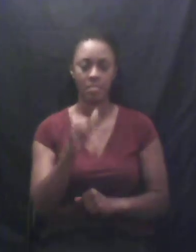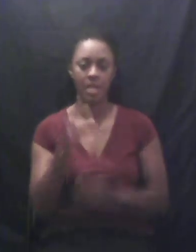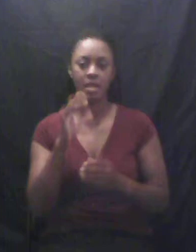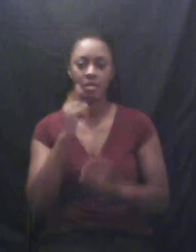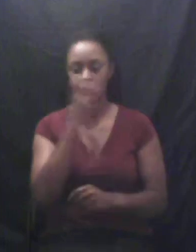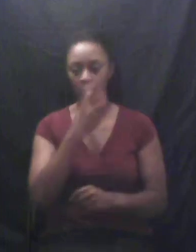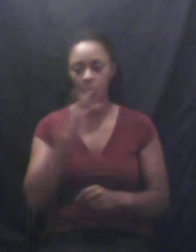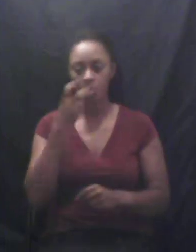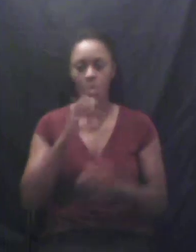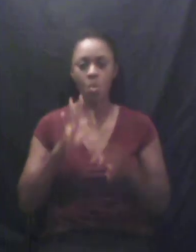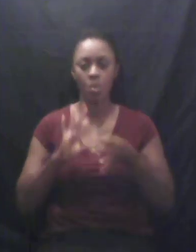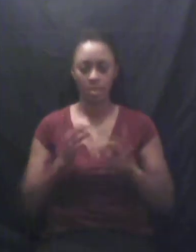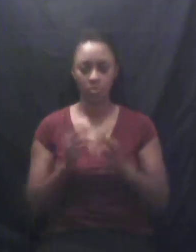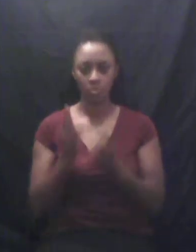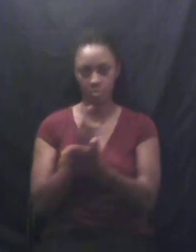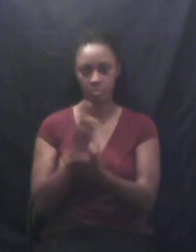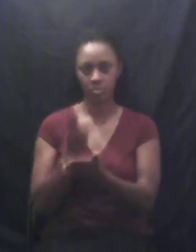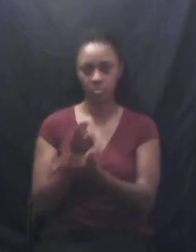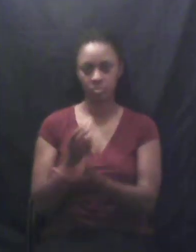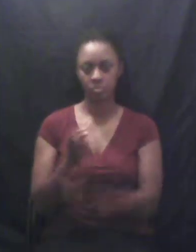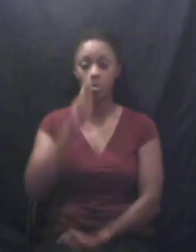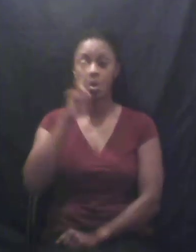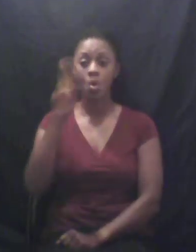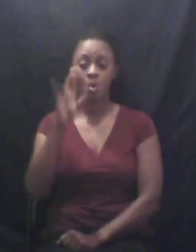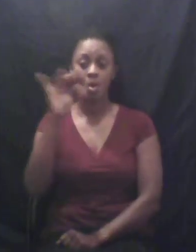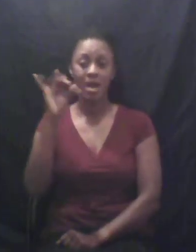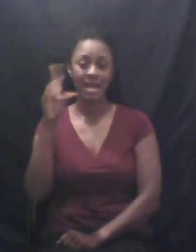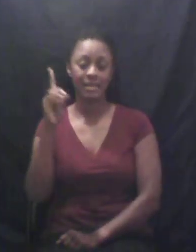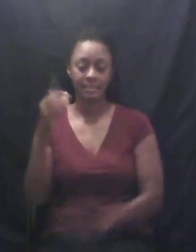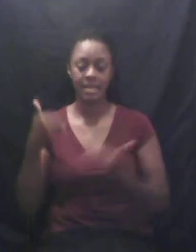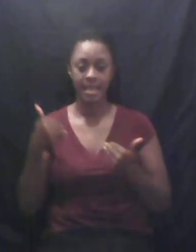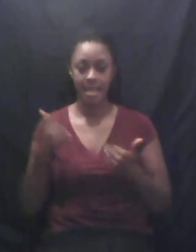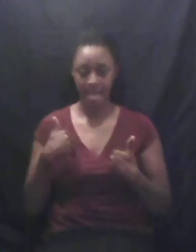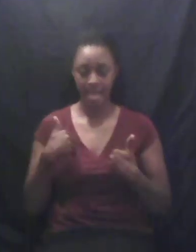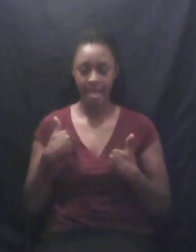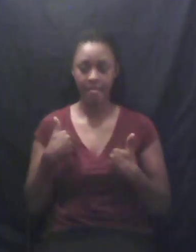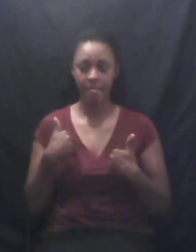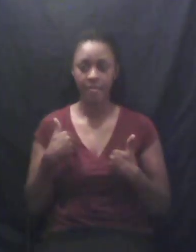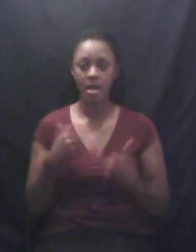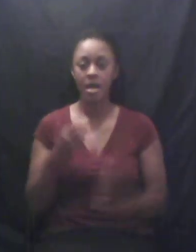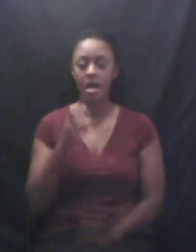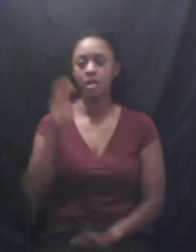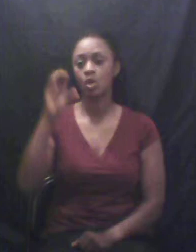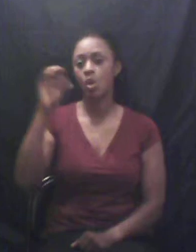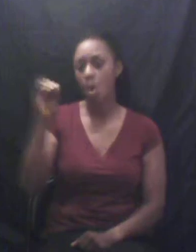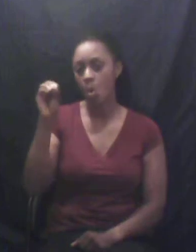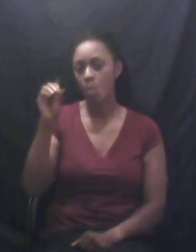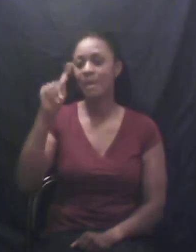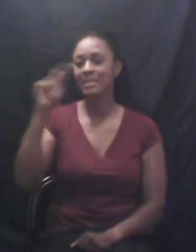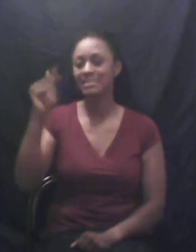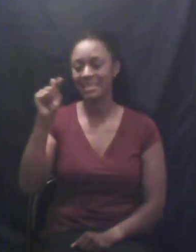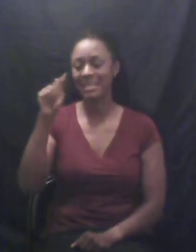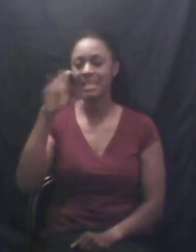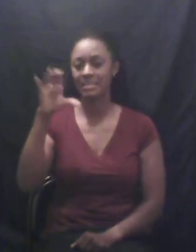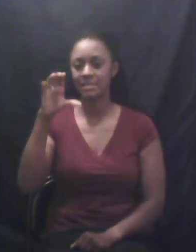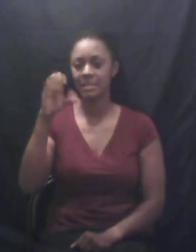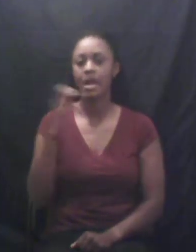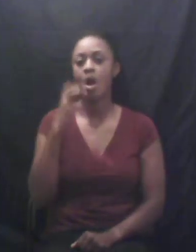RID does have an oral transliteration certificate, an OTC. It's a specialized